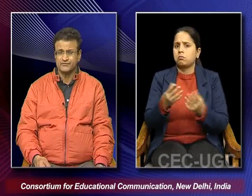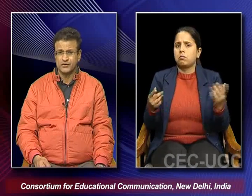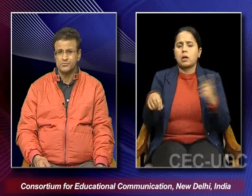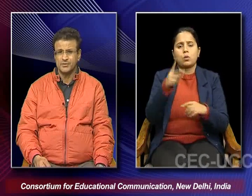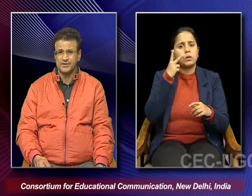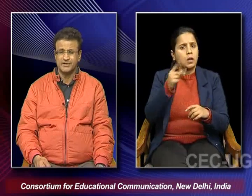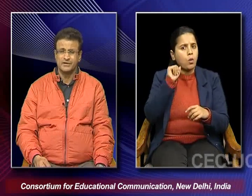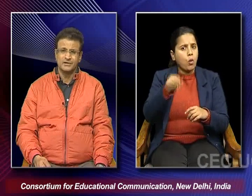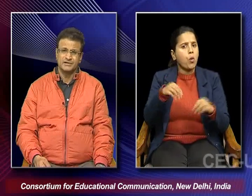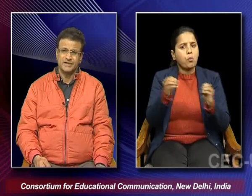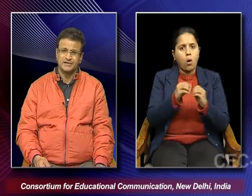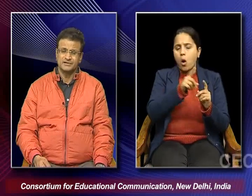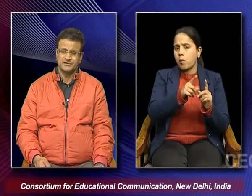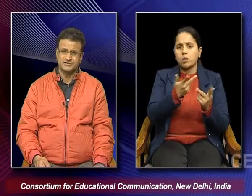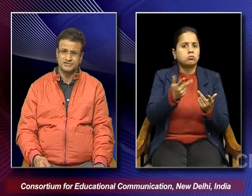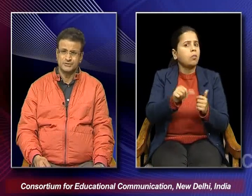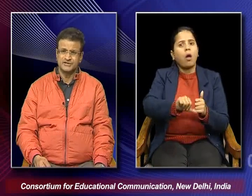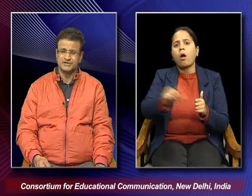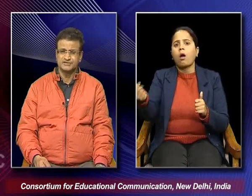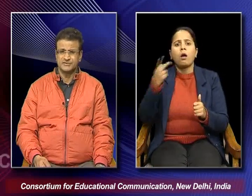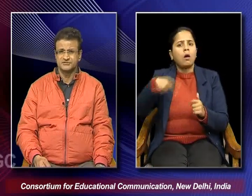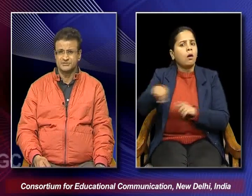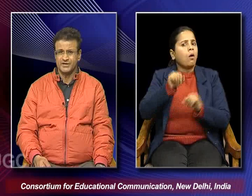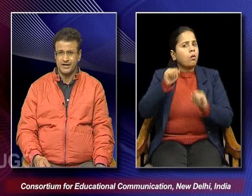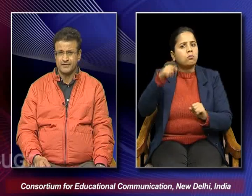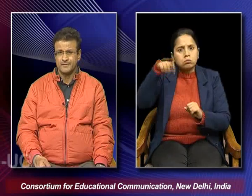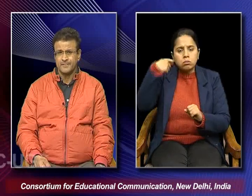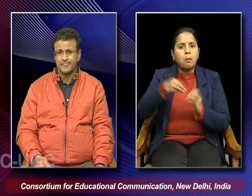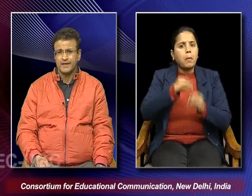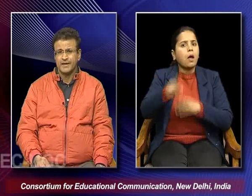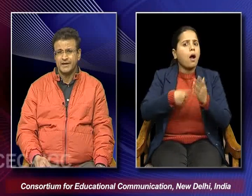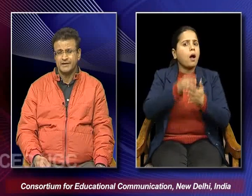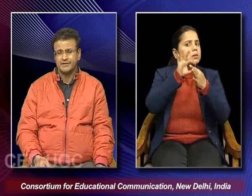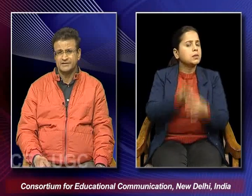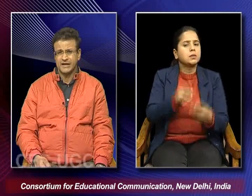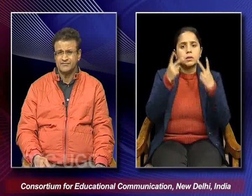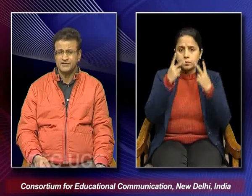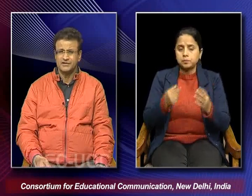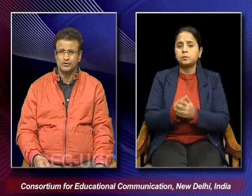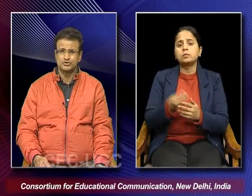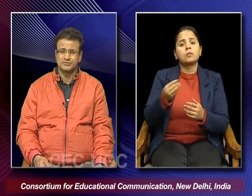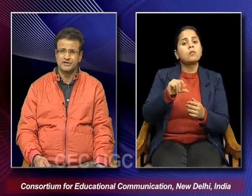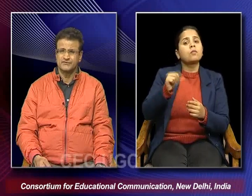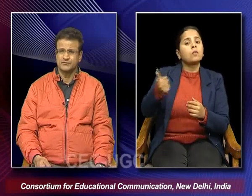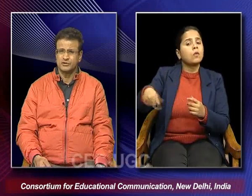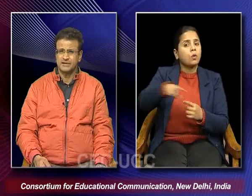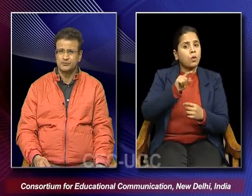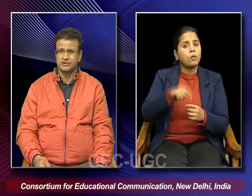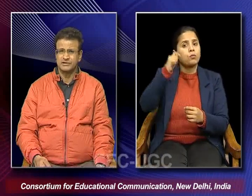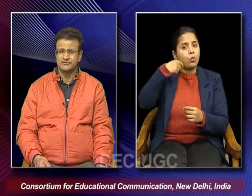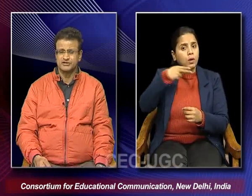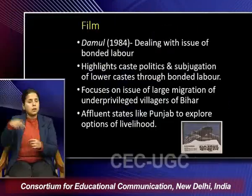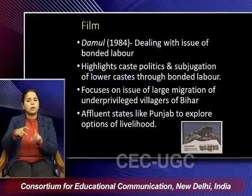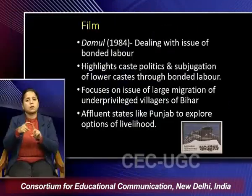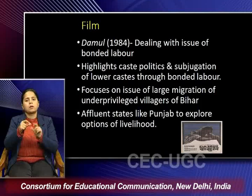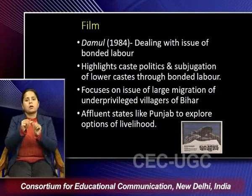away from Bombay, that is situating his films in Bihar. And thereafter he also made a film called Damol, dealing